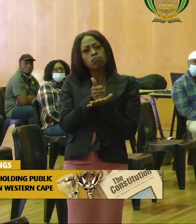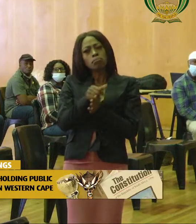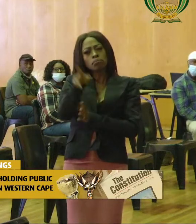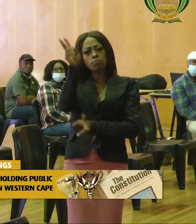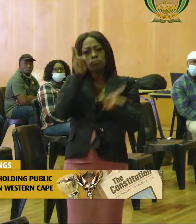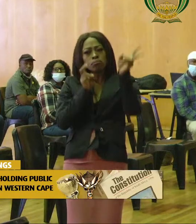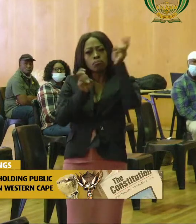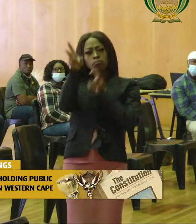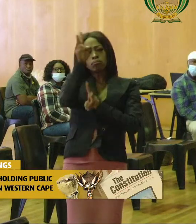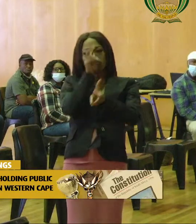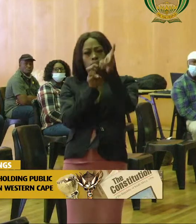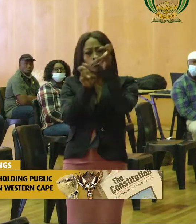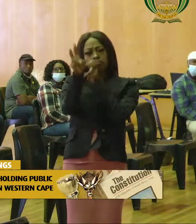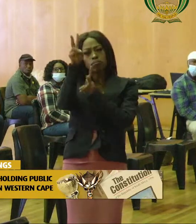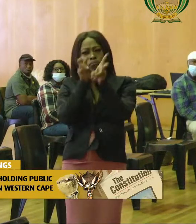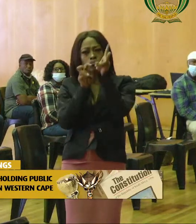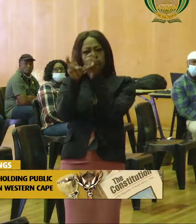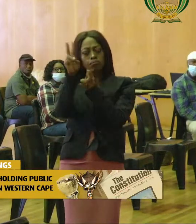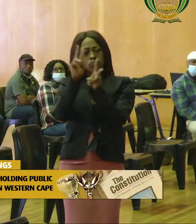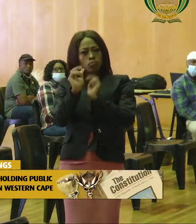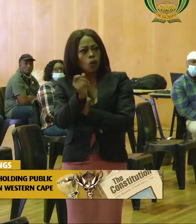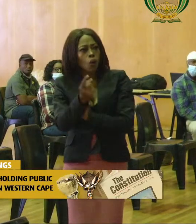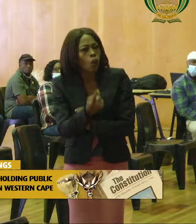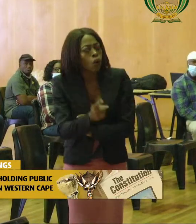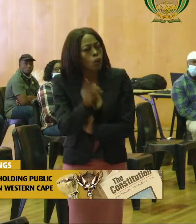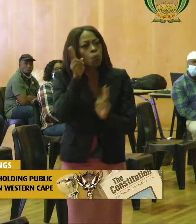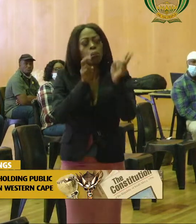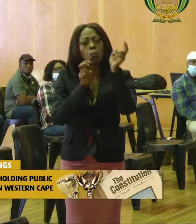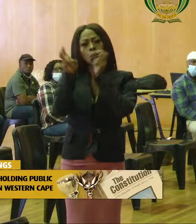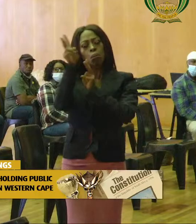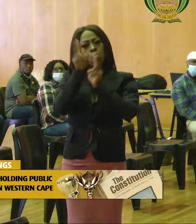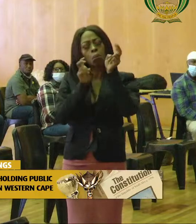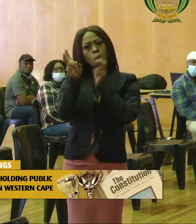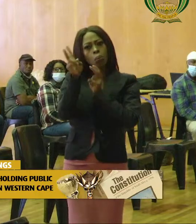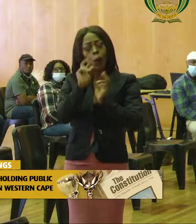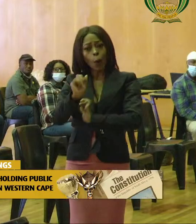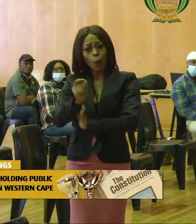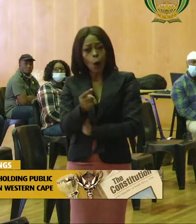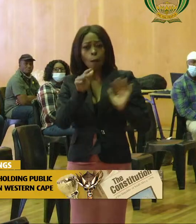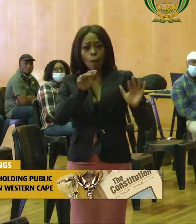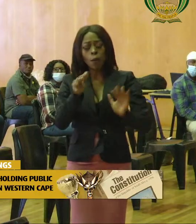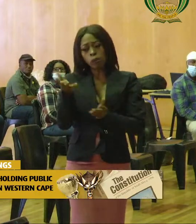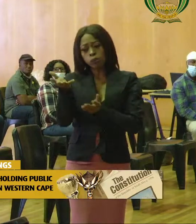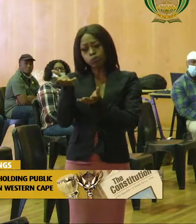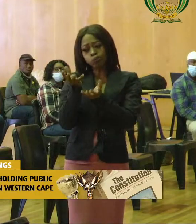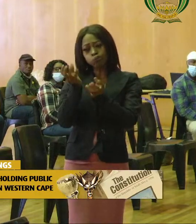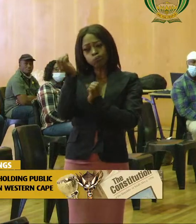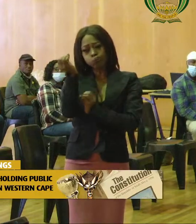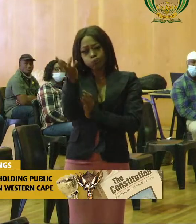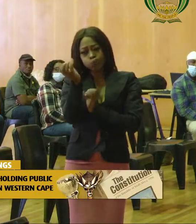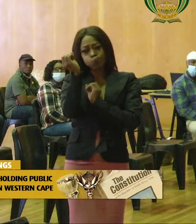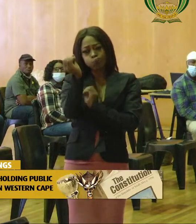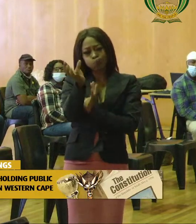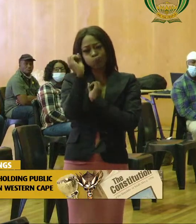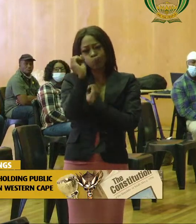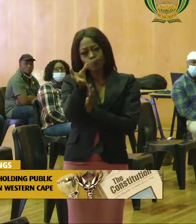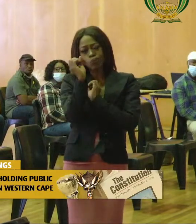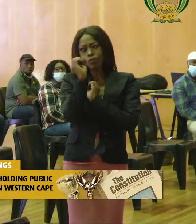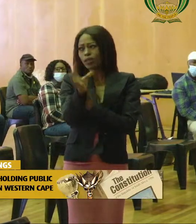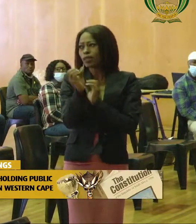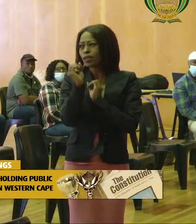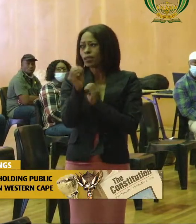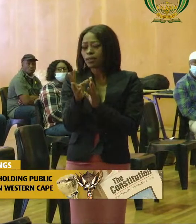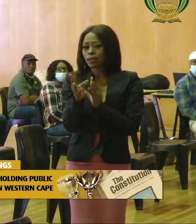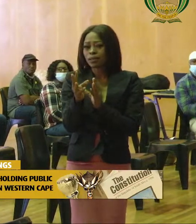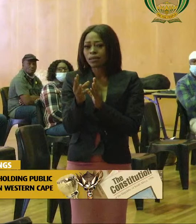ndimamele and wonke umuntu umamele. Wonke umuntu ebethetha political parties umuntu